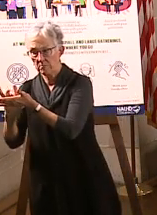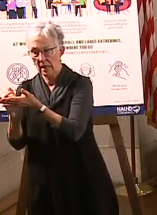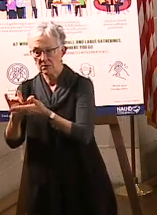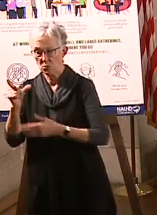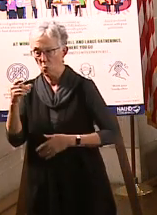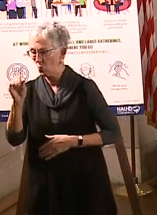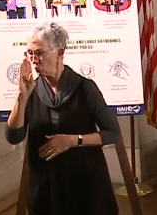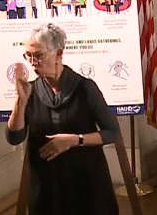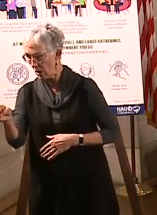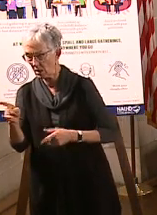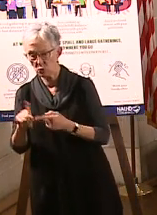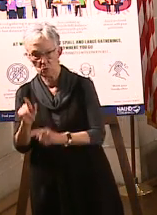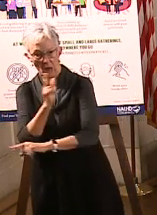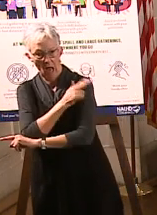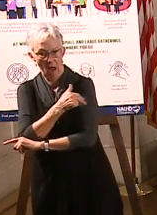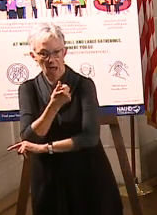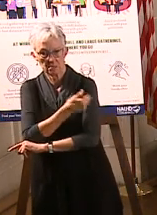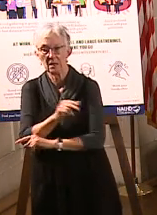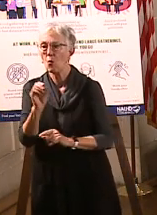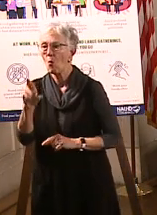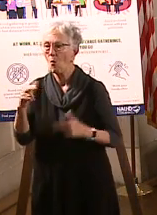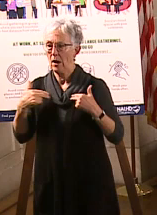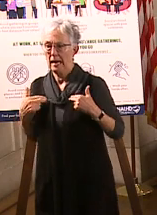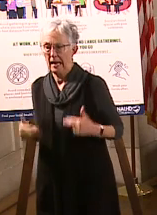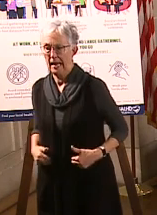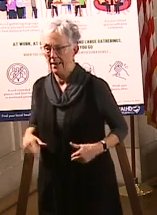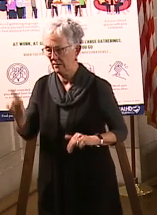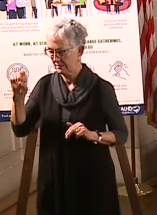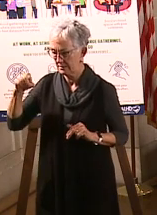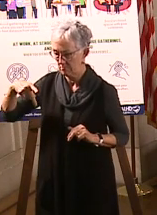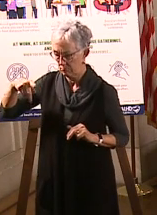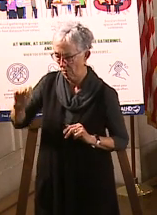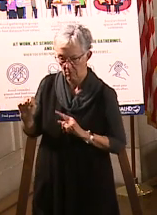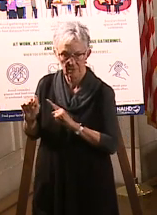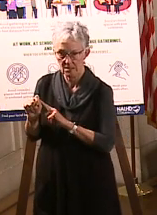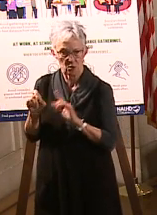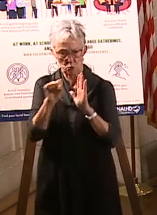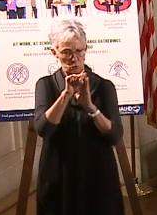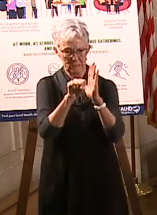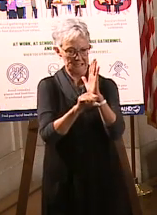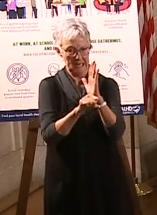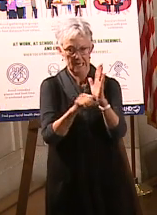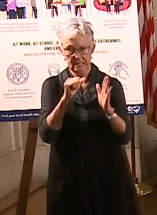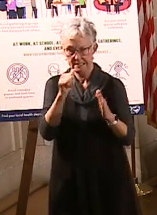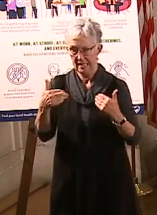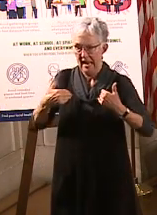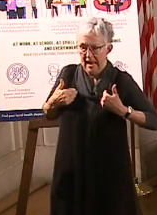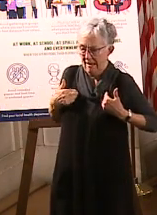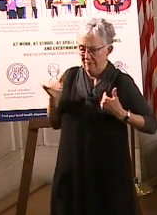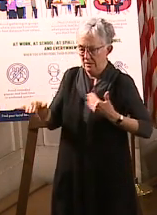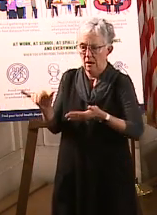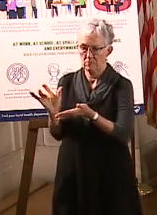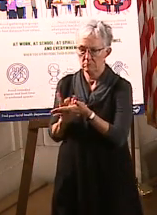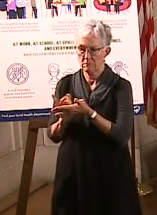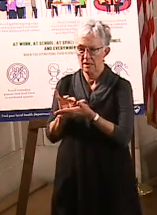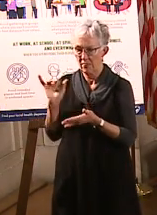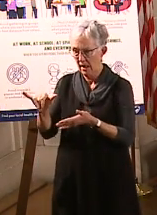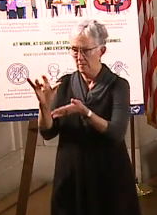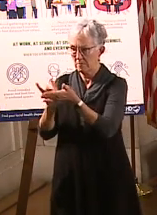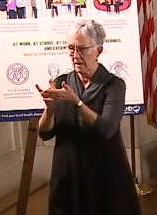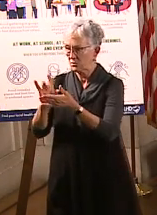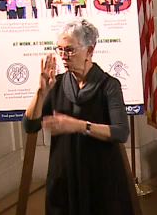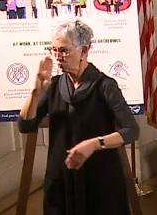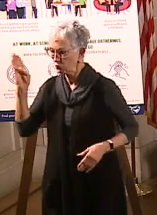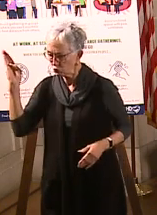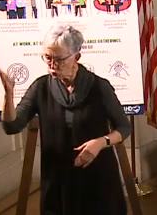health departments where they're being kept. So the state isn't actually taking direct possession of those either. Those are going either to local public health departments or to the